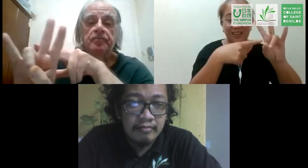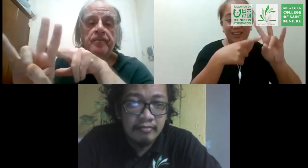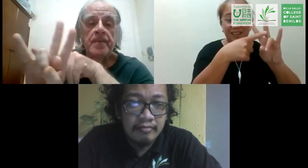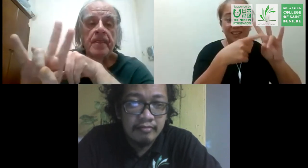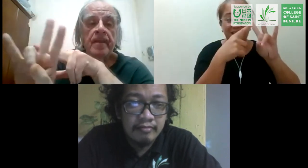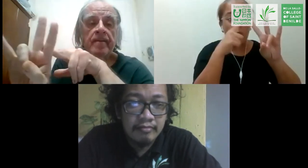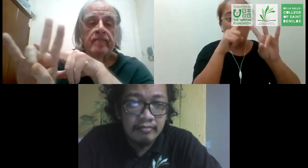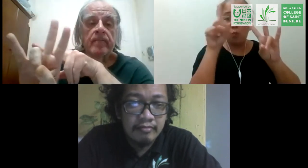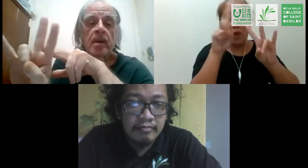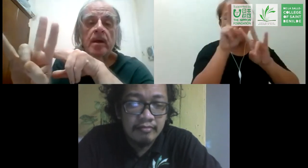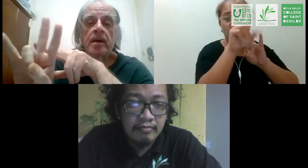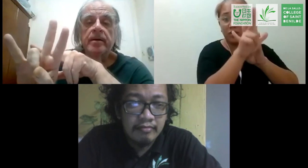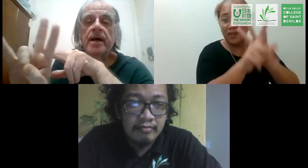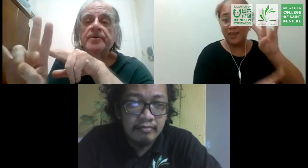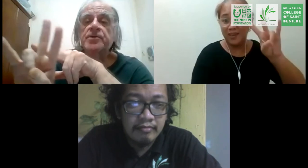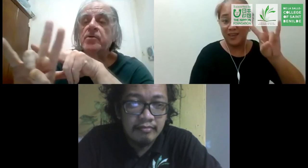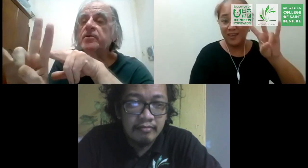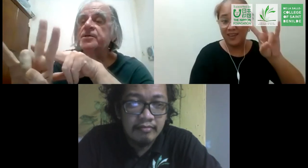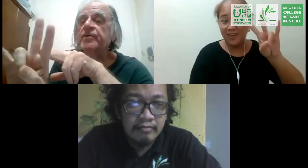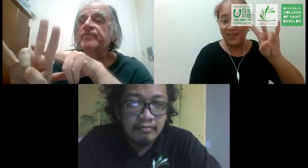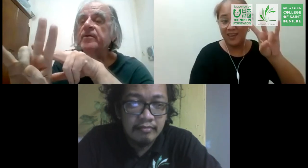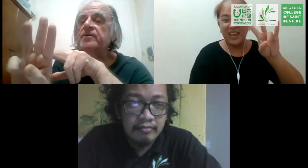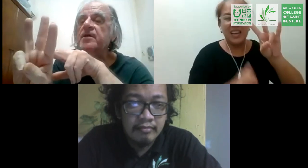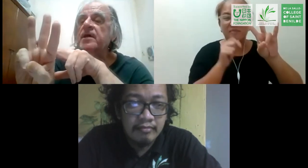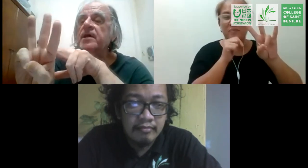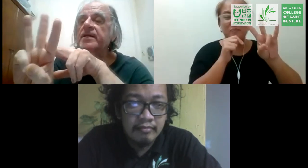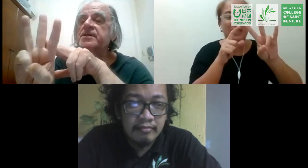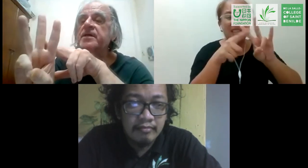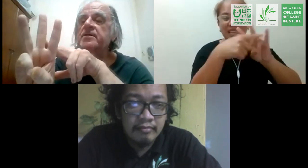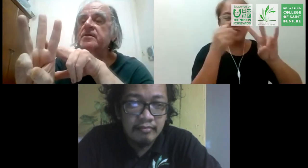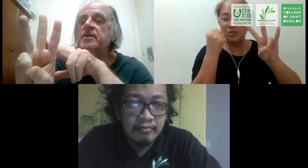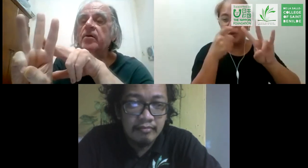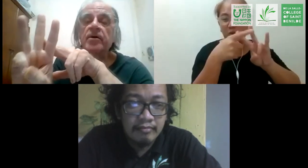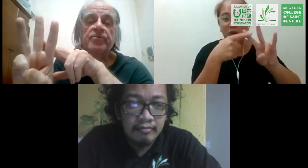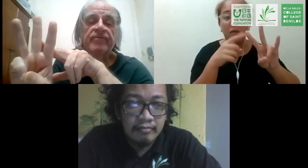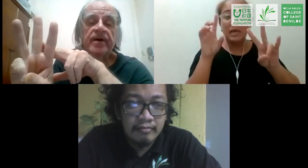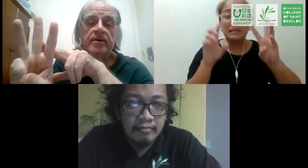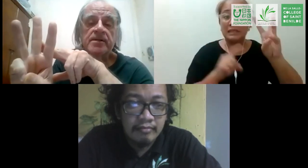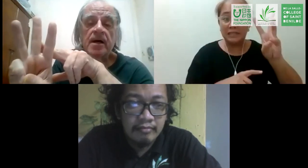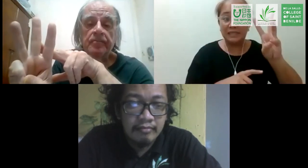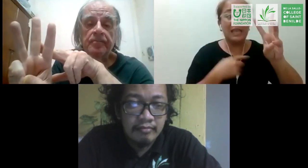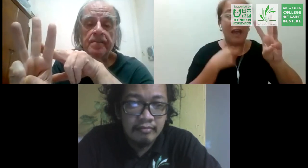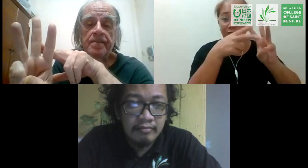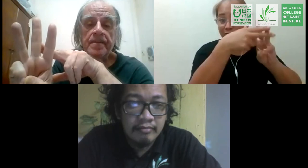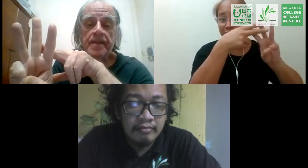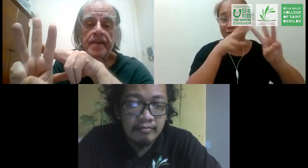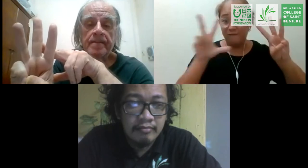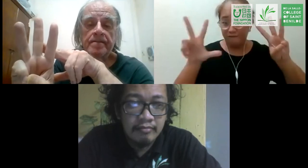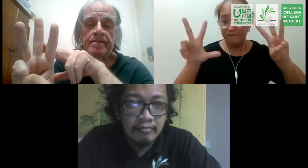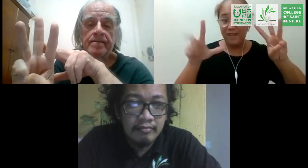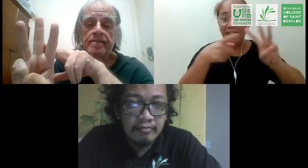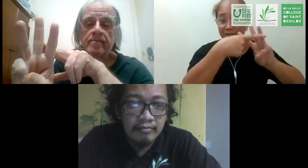up. They're not the strongest 3 fingers. In 6, there are 3 fingers up.